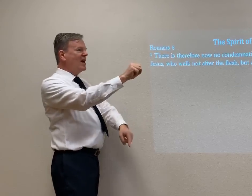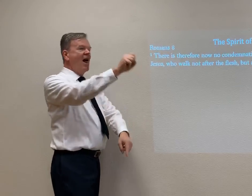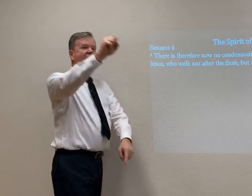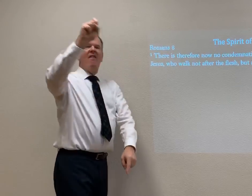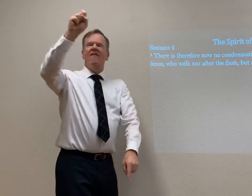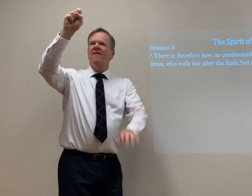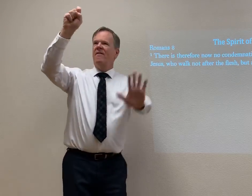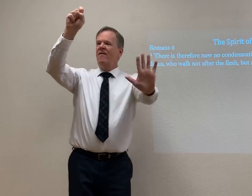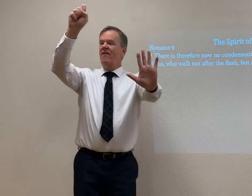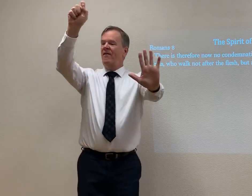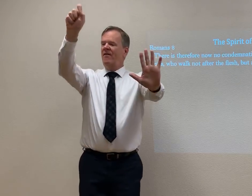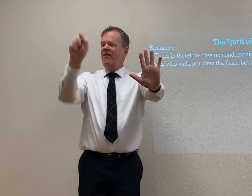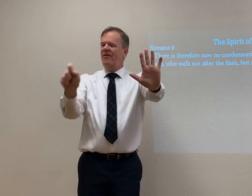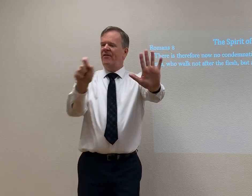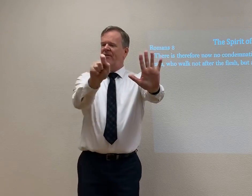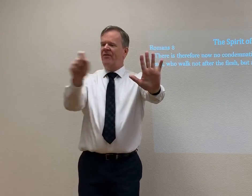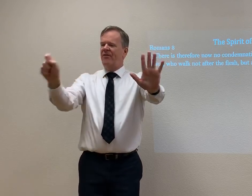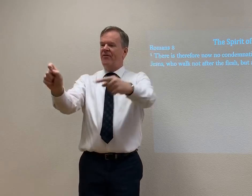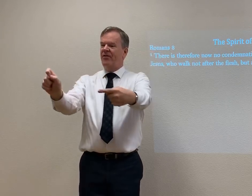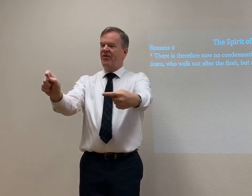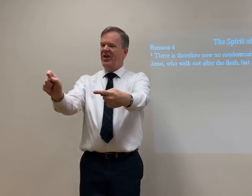Verse 1 reads, there is therefore...